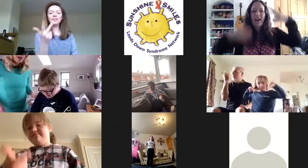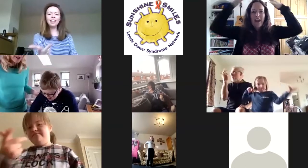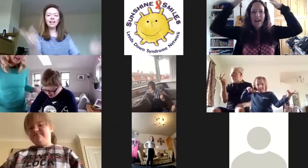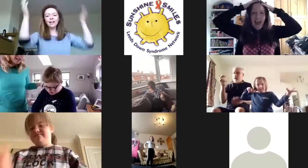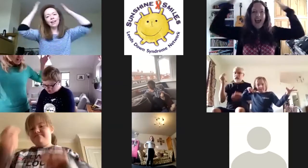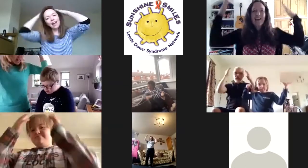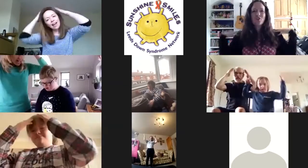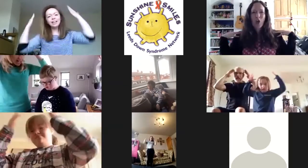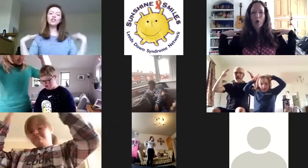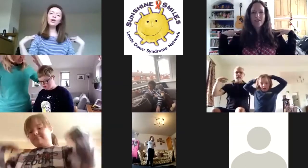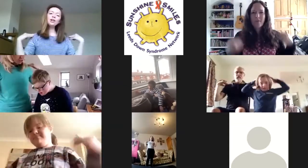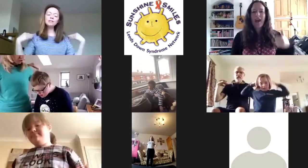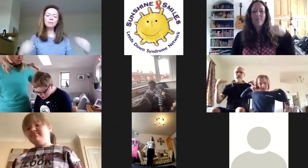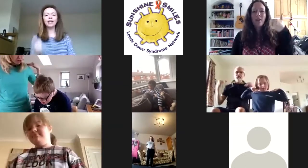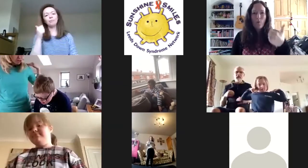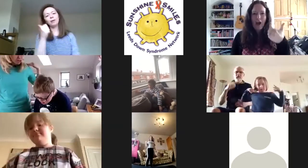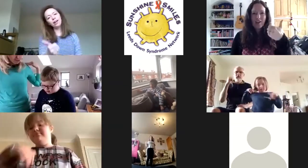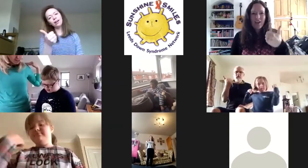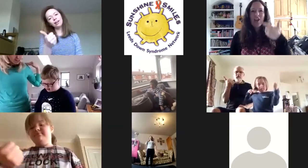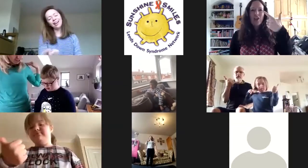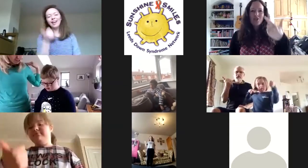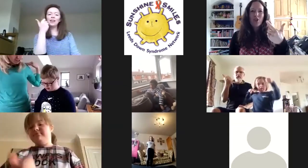1, 2, 3, head and shoulders, baby